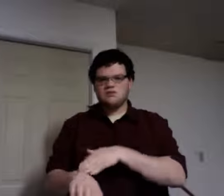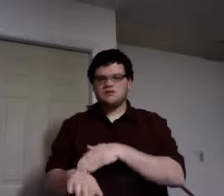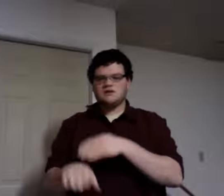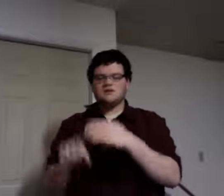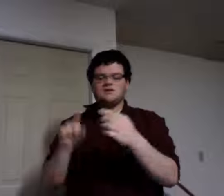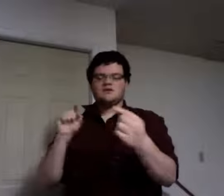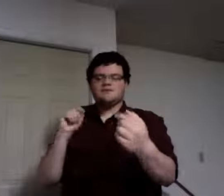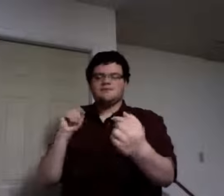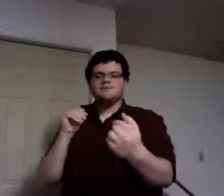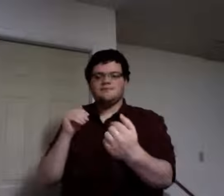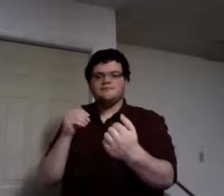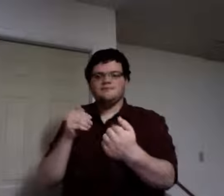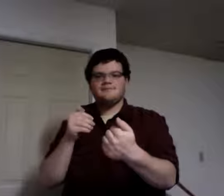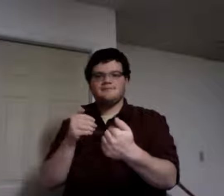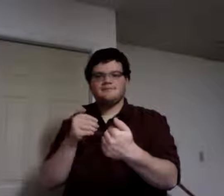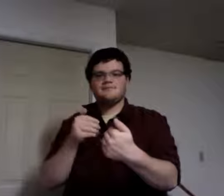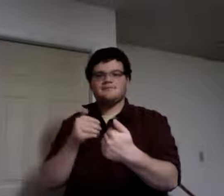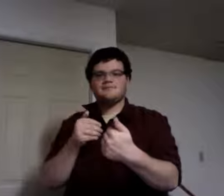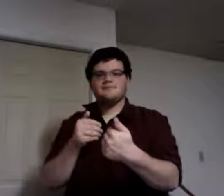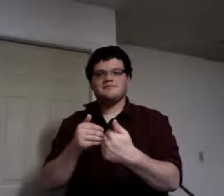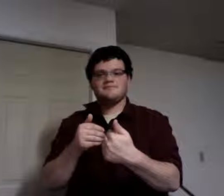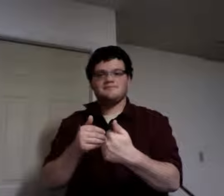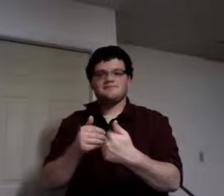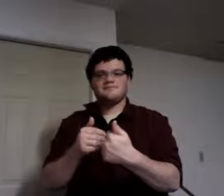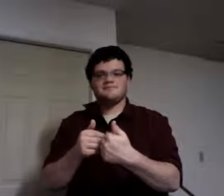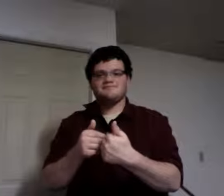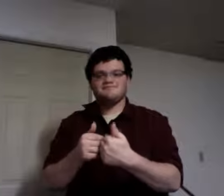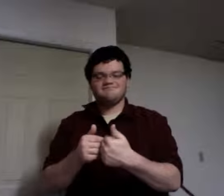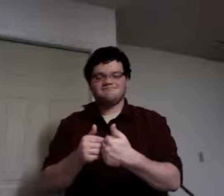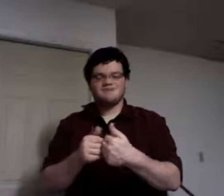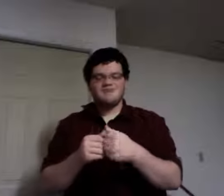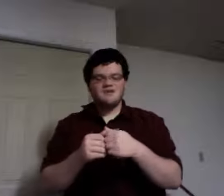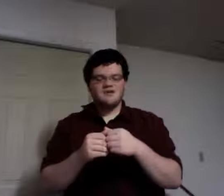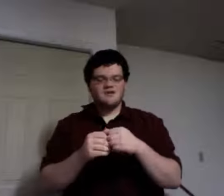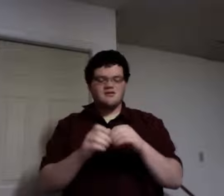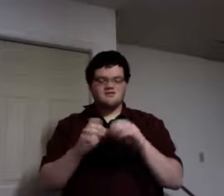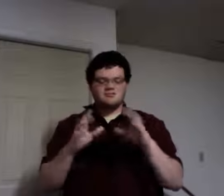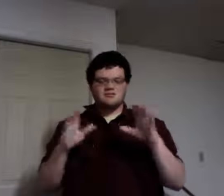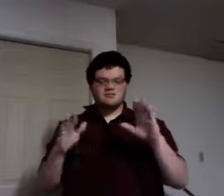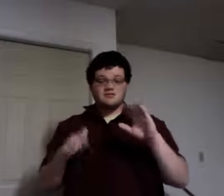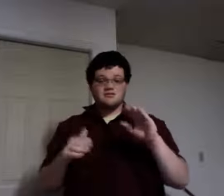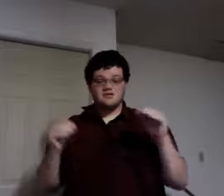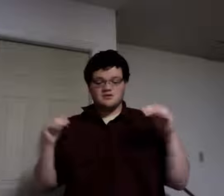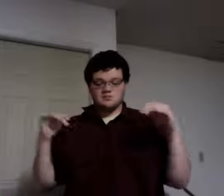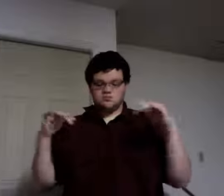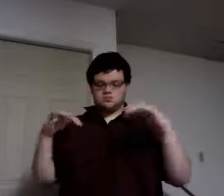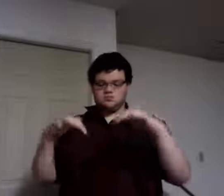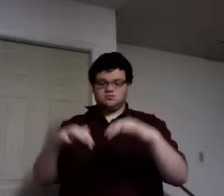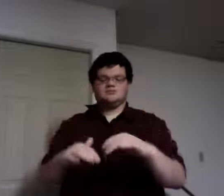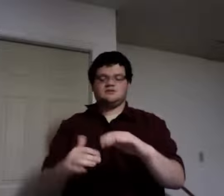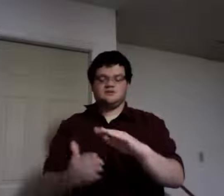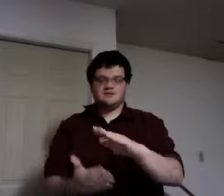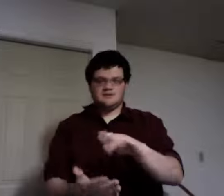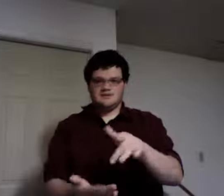They'd slowly move towards the center of mass of all of the atoms. They'd slowly move in. And so if